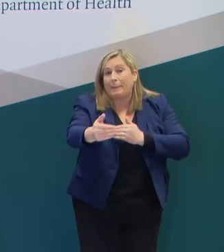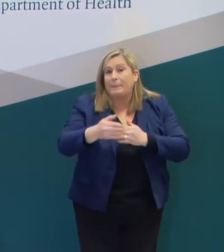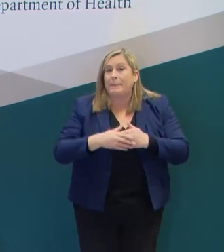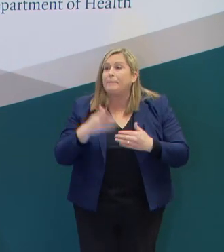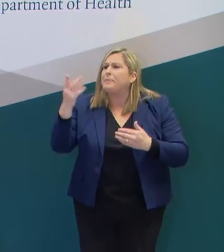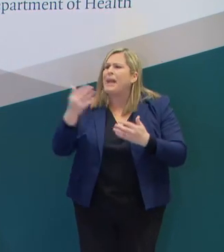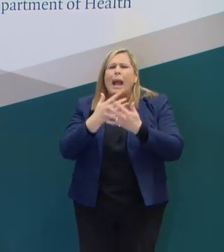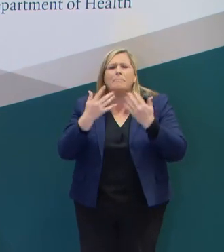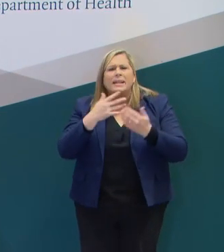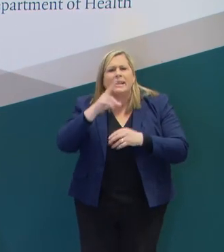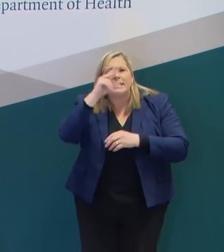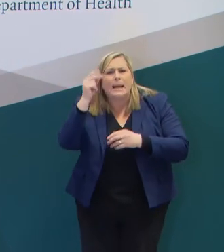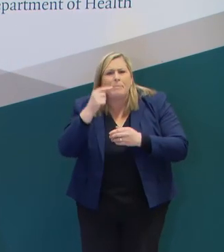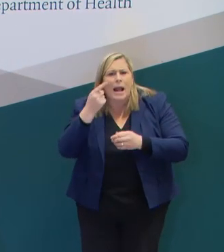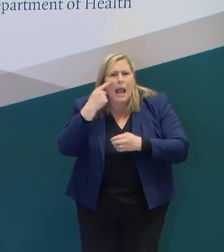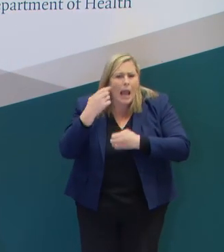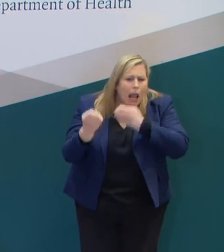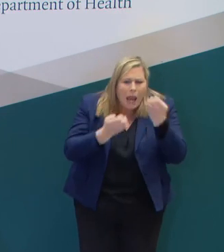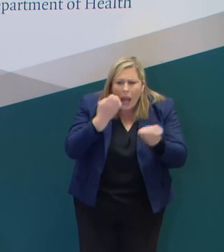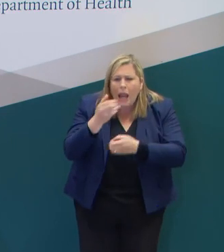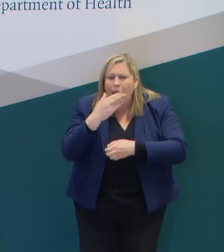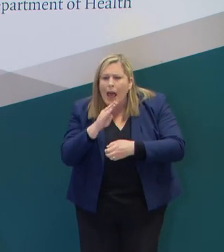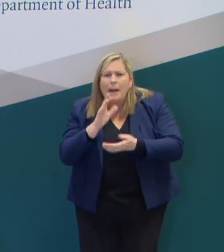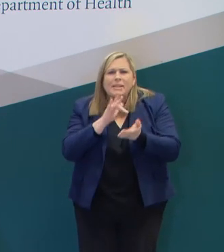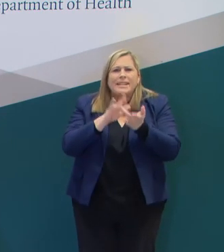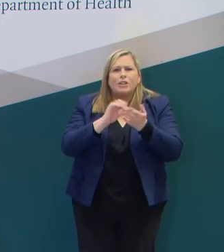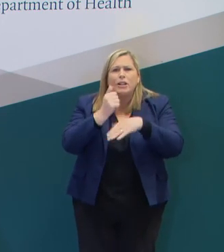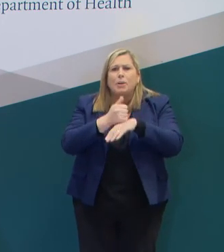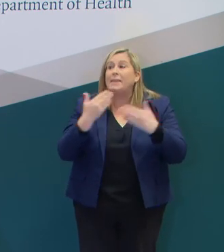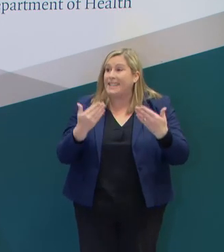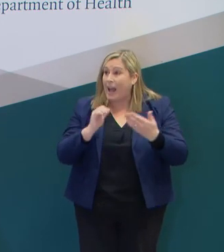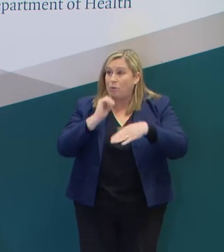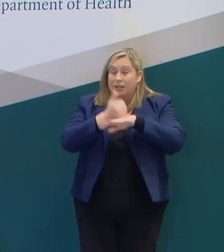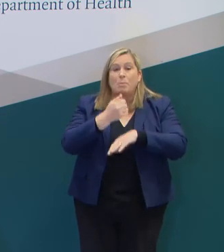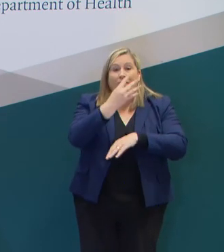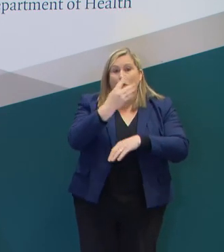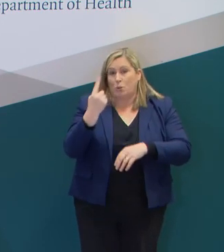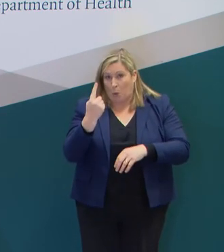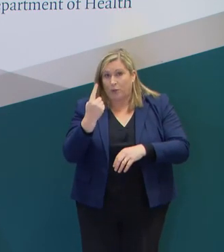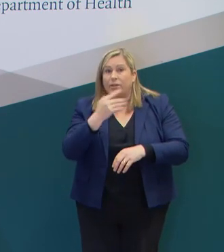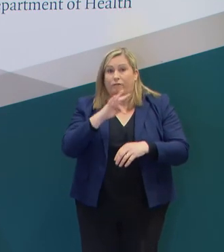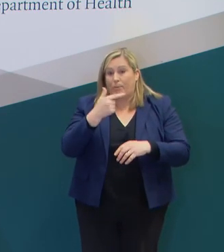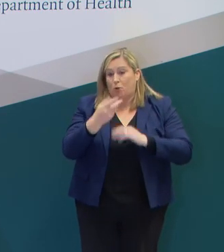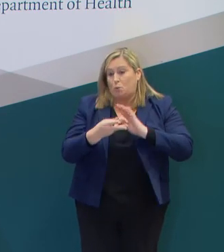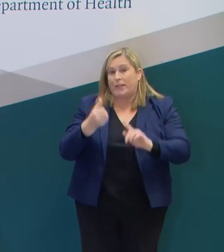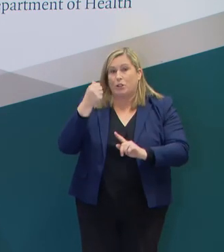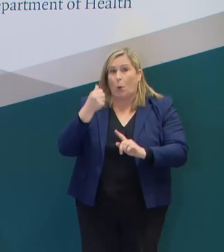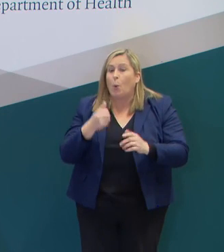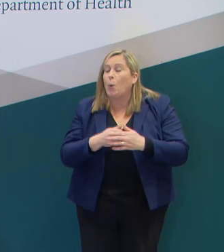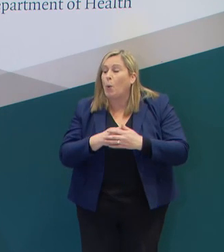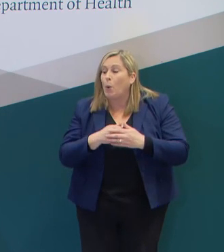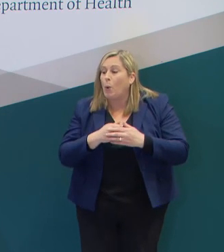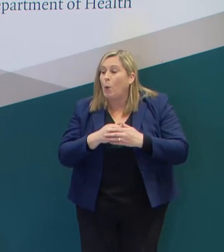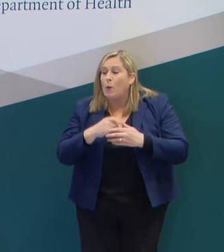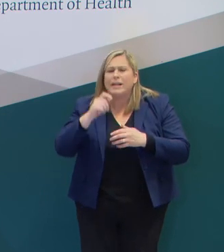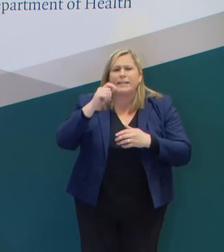sampling centres are up and running at this point? 41 from 41. none 2 weeks ago. Yeah. And how many labs?